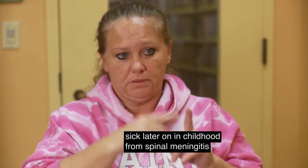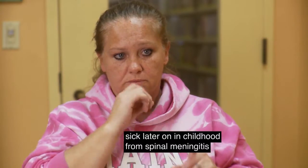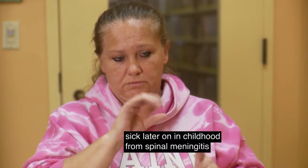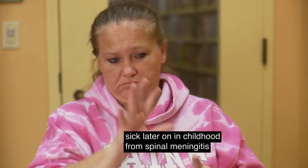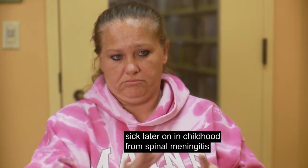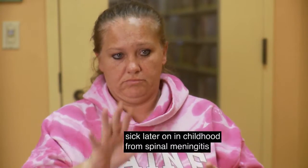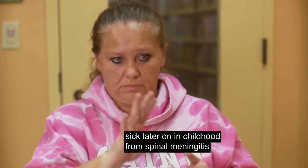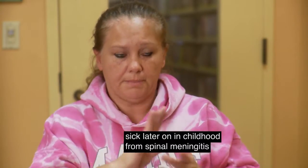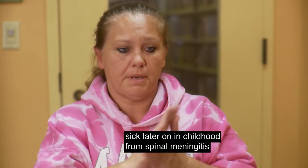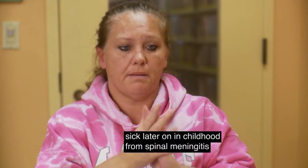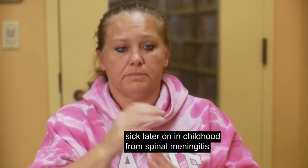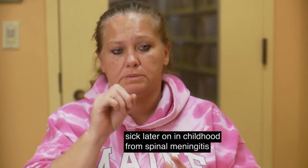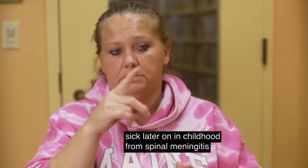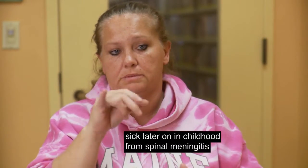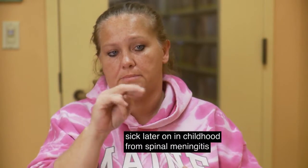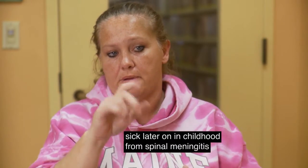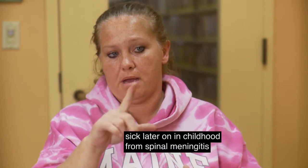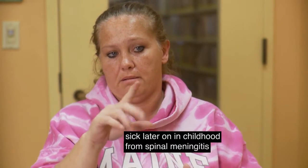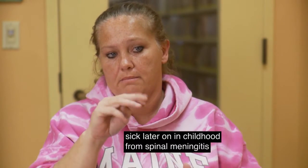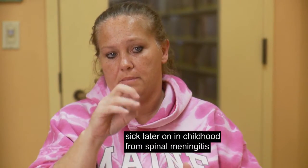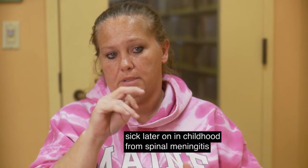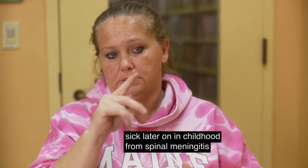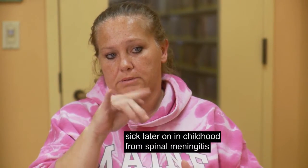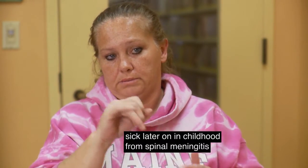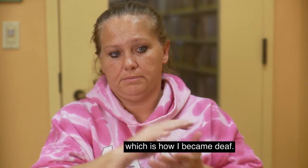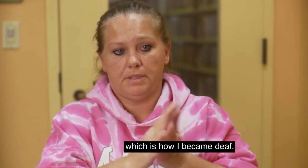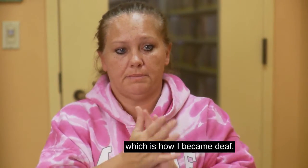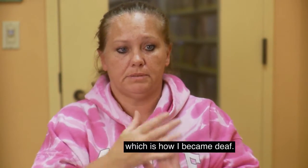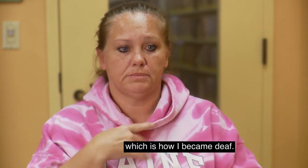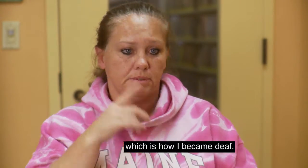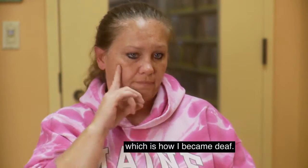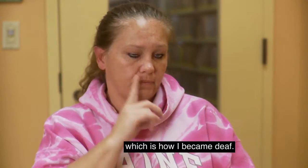sick later on in childhood from spinal meningitis, which is how I became deaf.